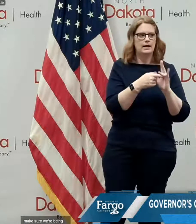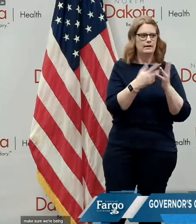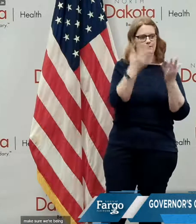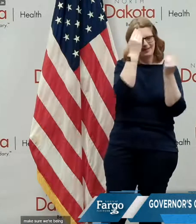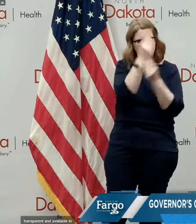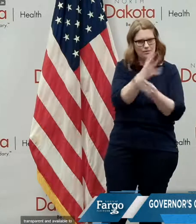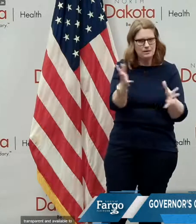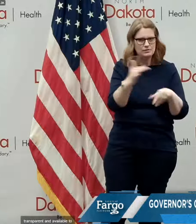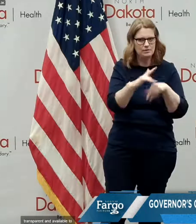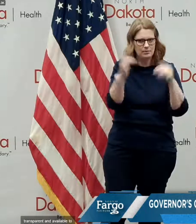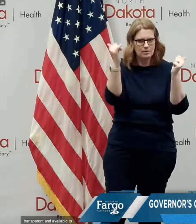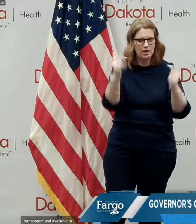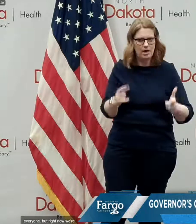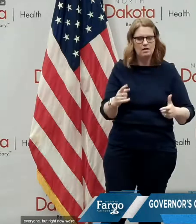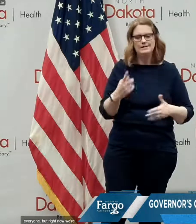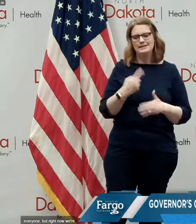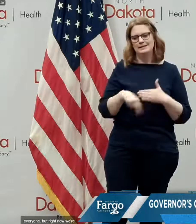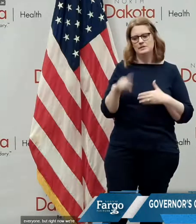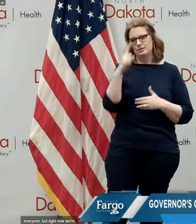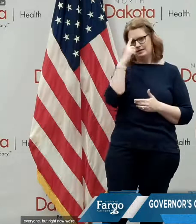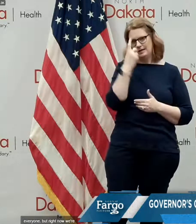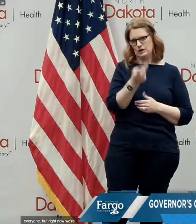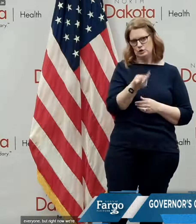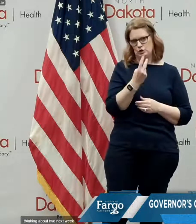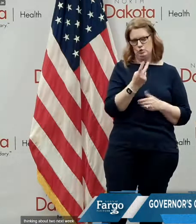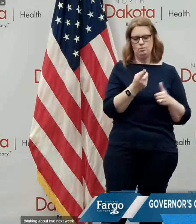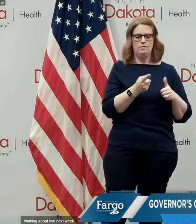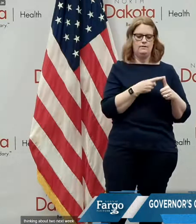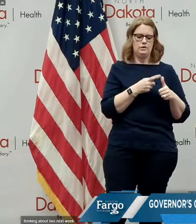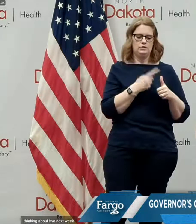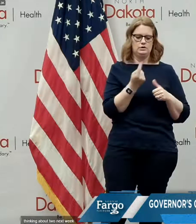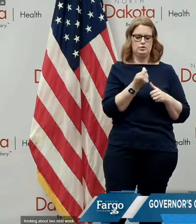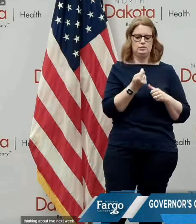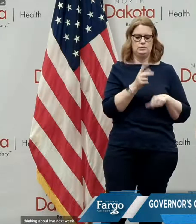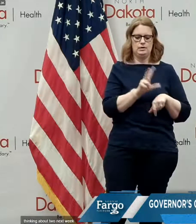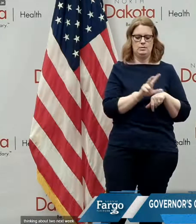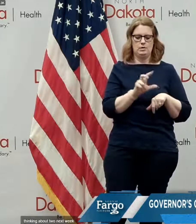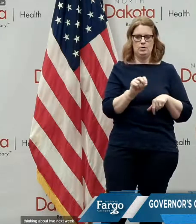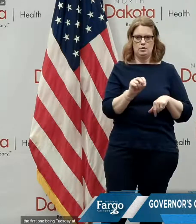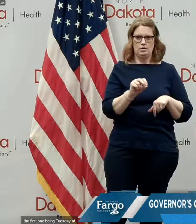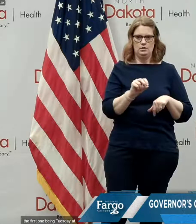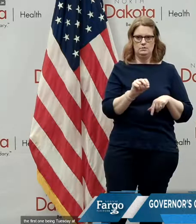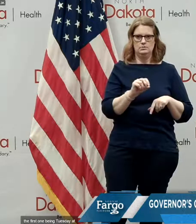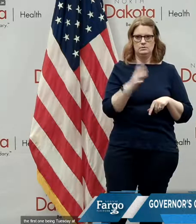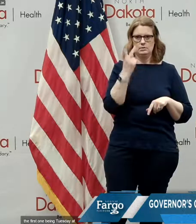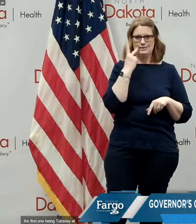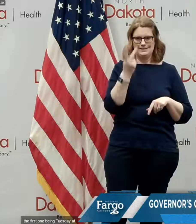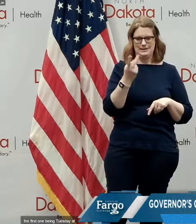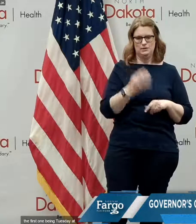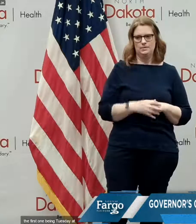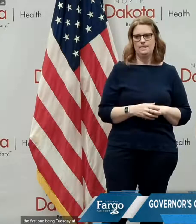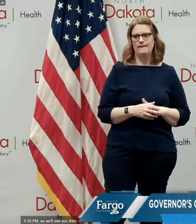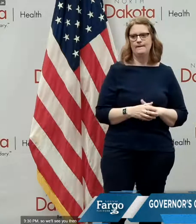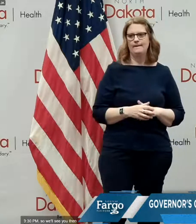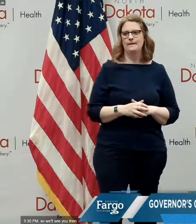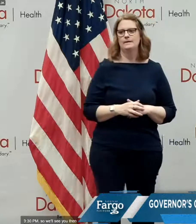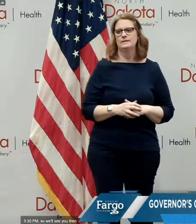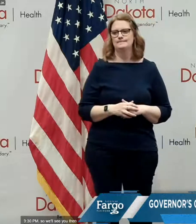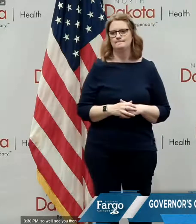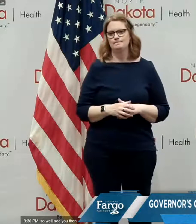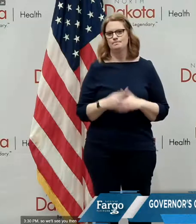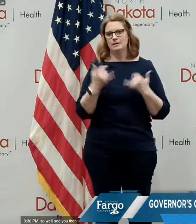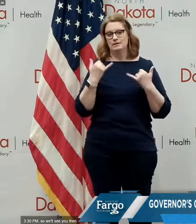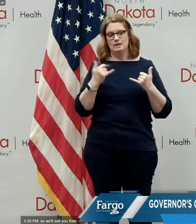right now, we're thinking about 2 next week, the first one being Tuesday at 3:30 p.m., so we'll see you then. At this point, we'll now